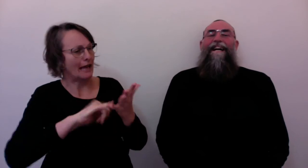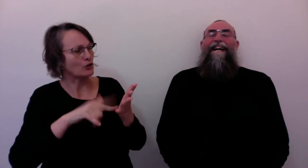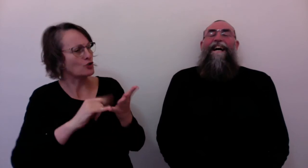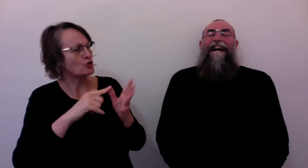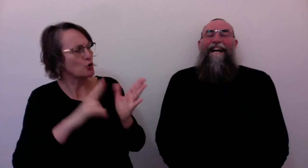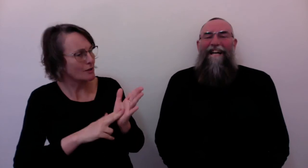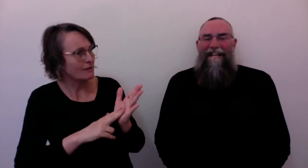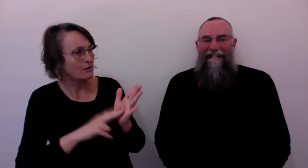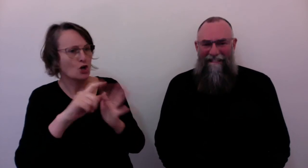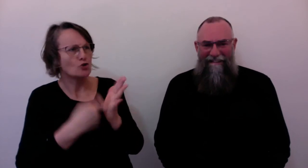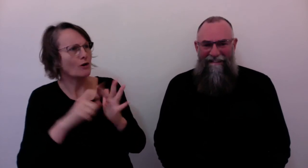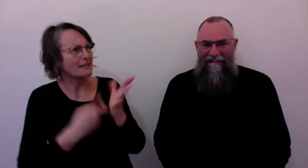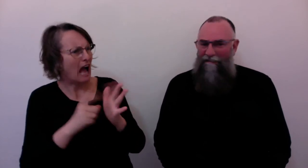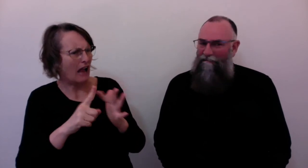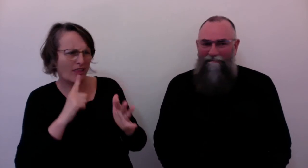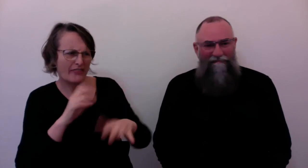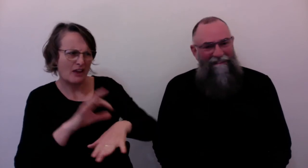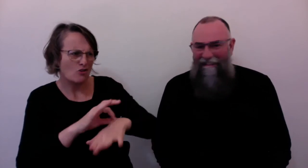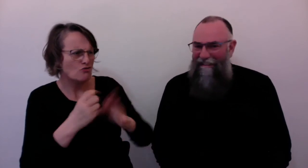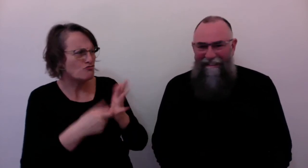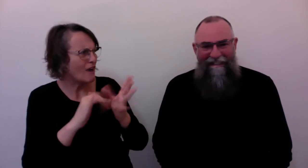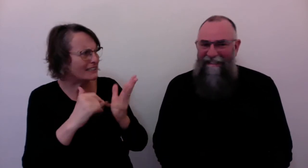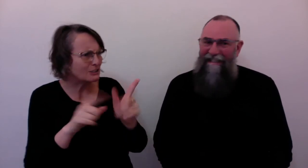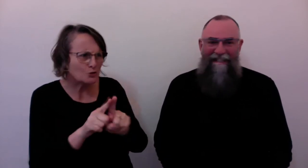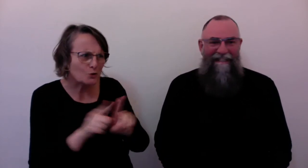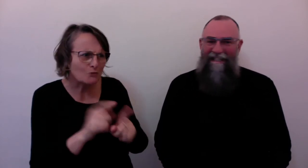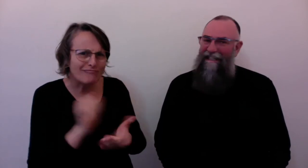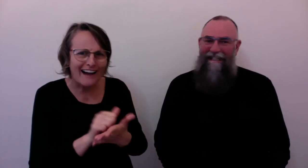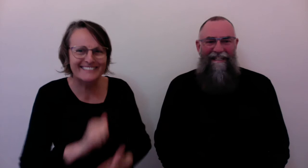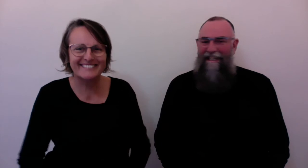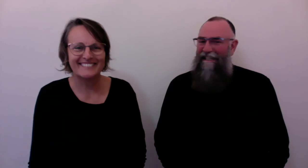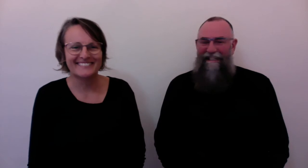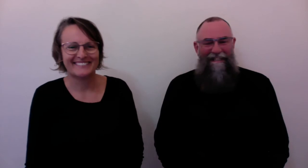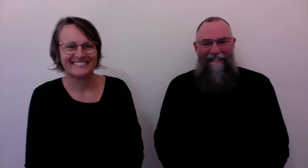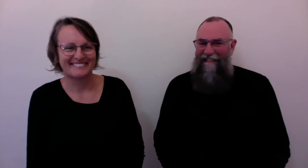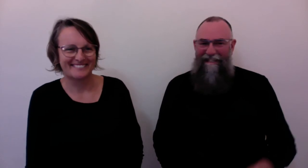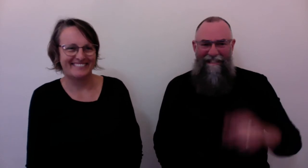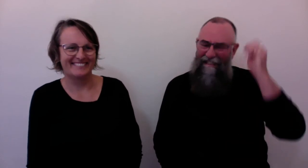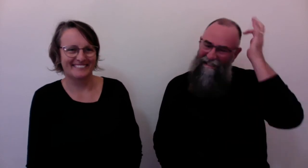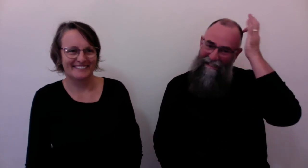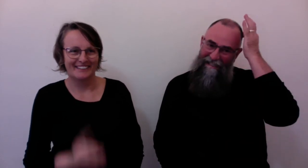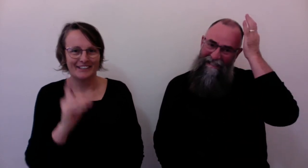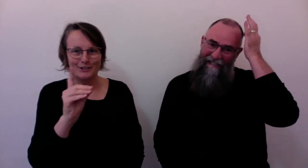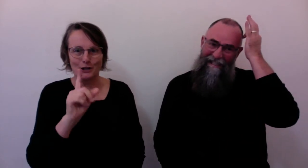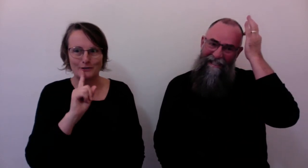And racist, I heard. Daily Mail. It's going to listen over podcast. What's his name?